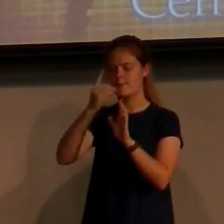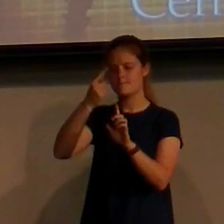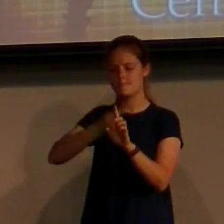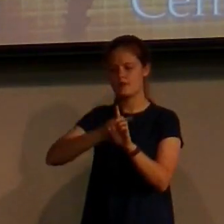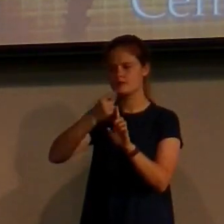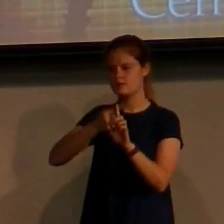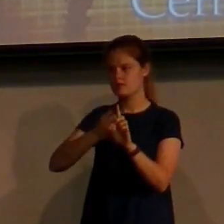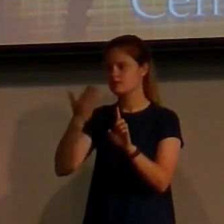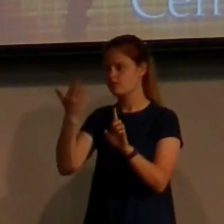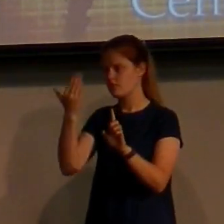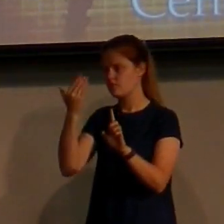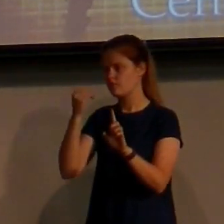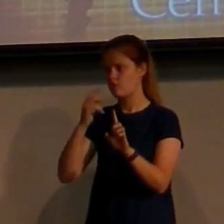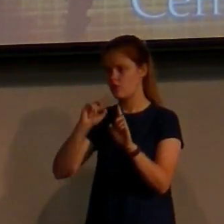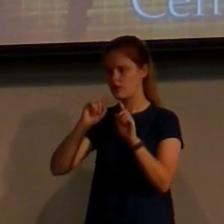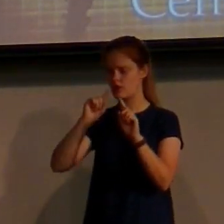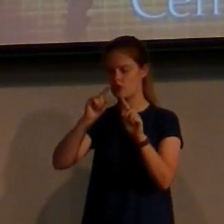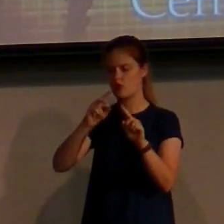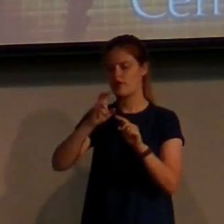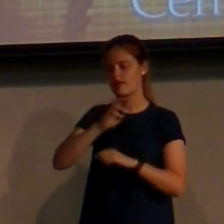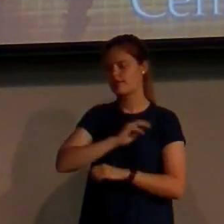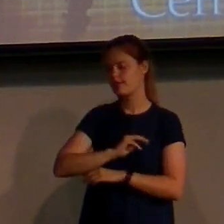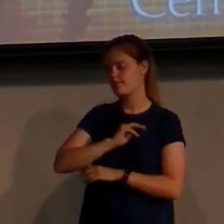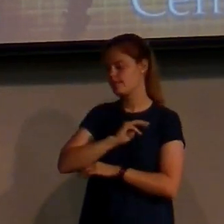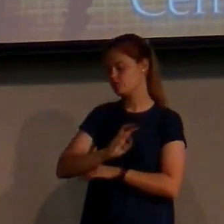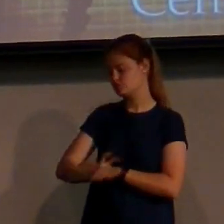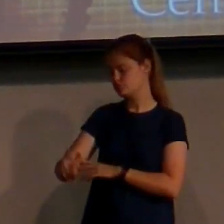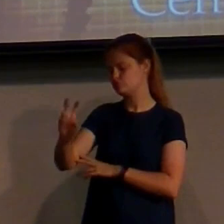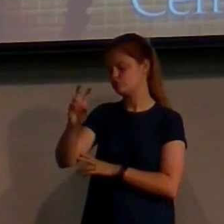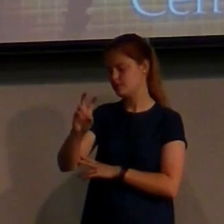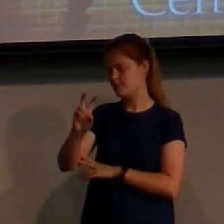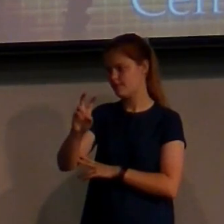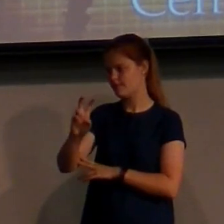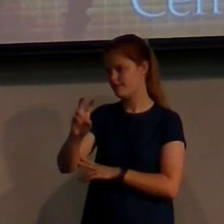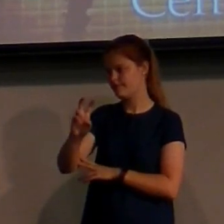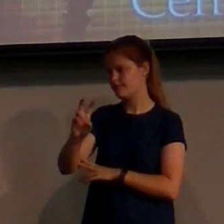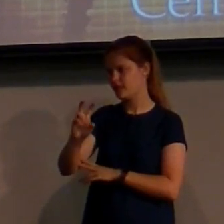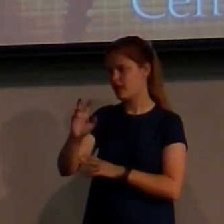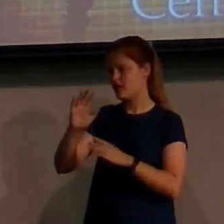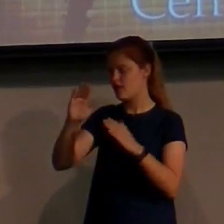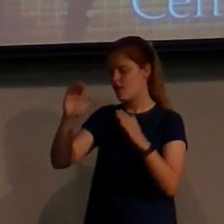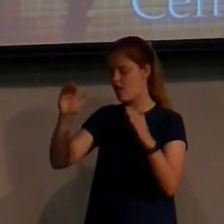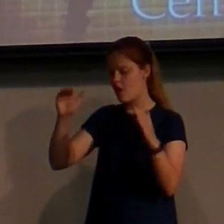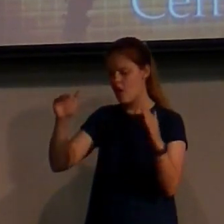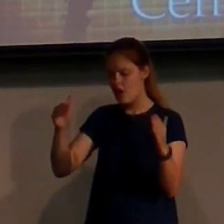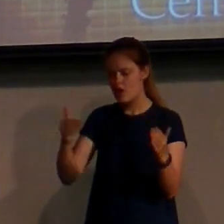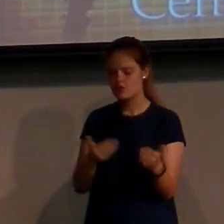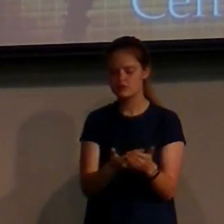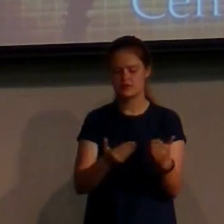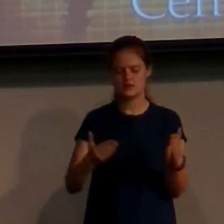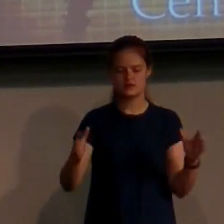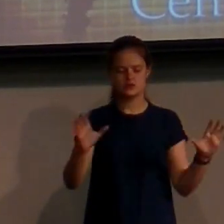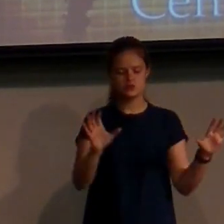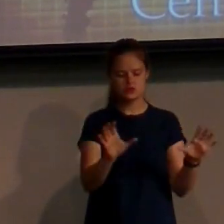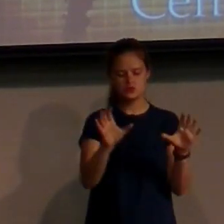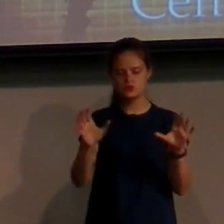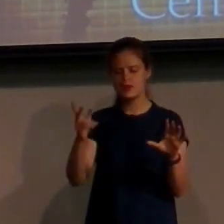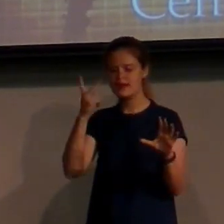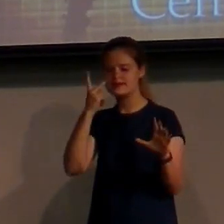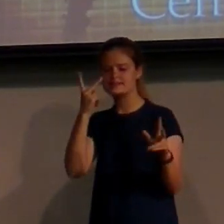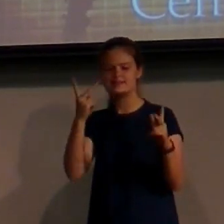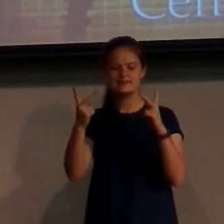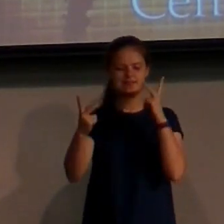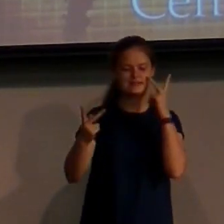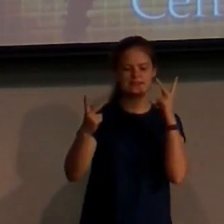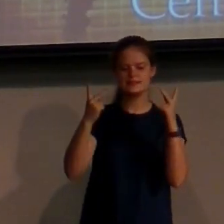before going to this mission trip. And by doing all these things and seeing what God did